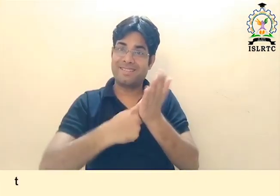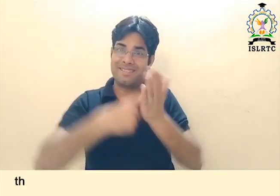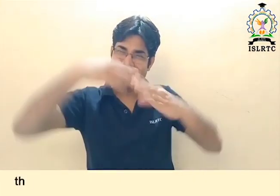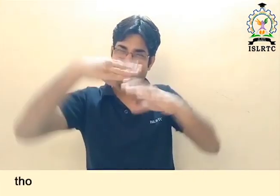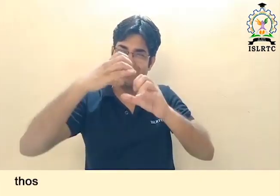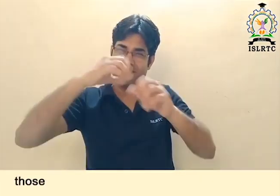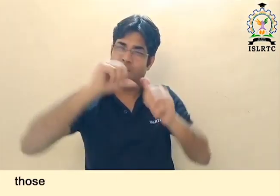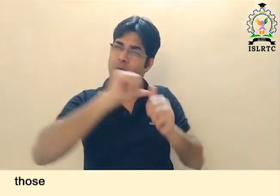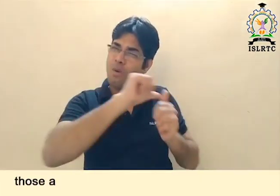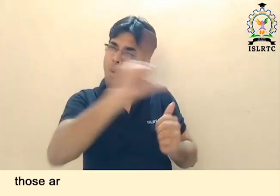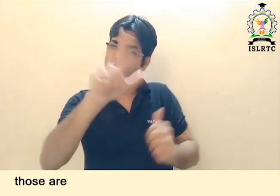those who are involved